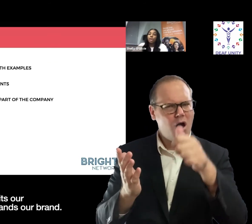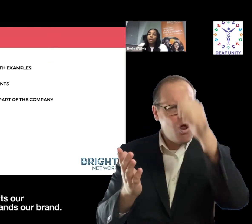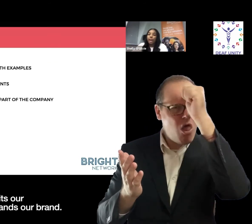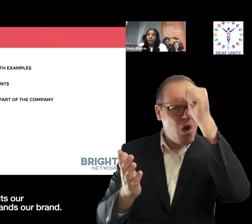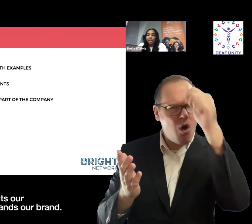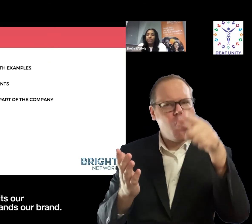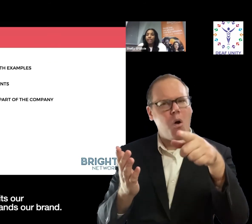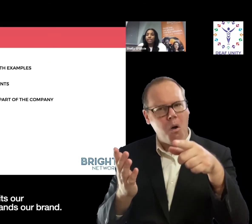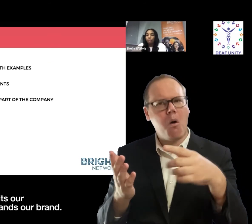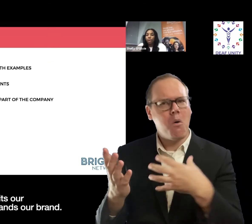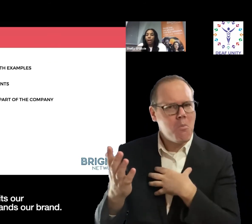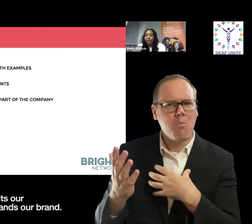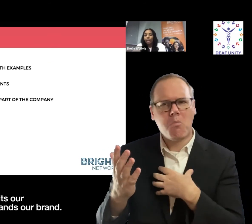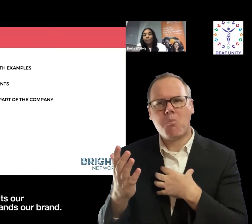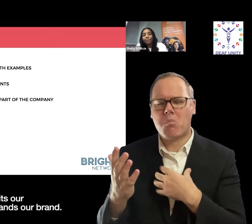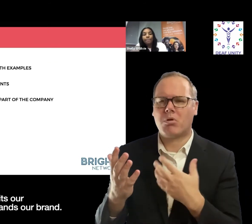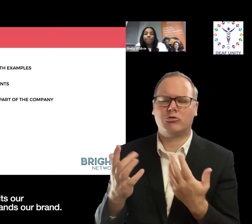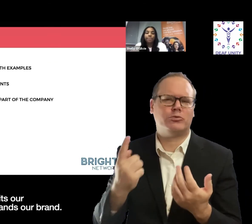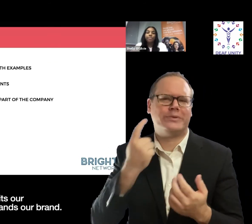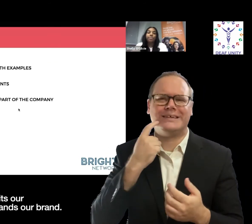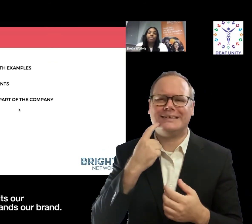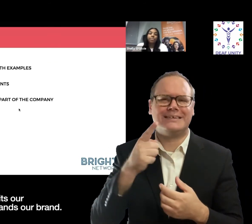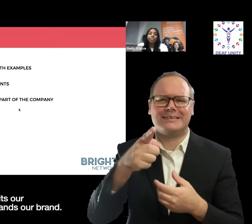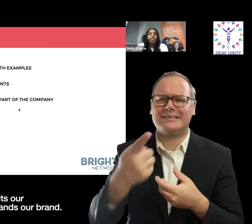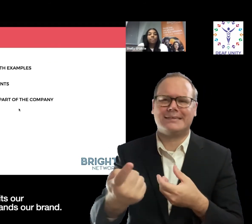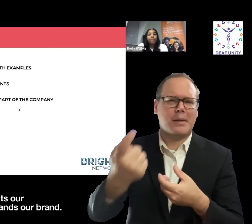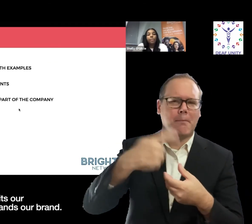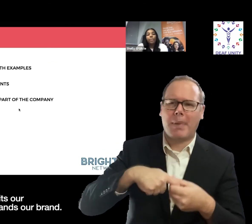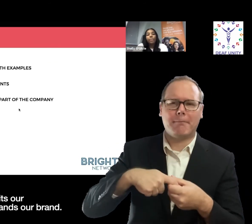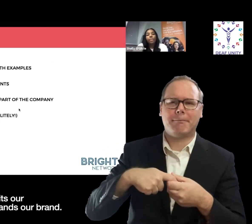we do, and understands our brand.